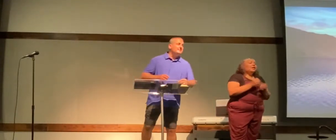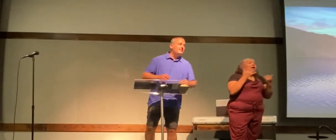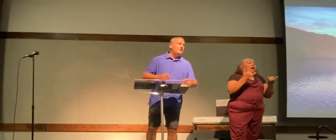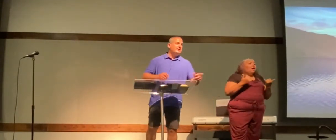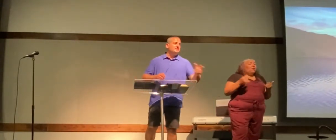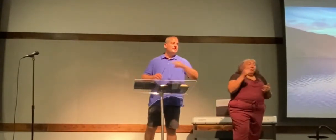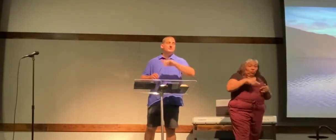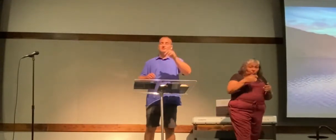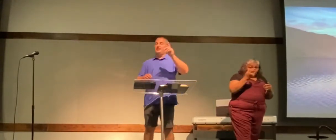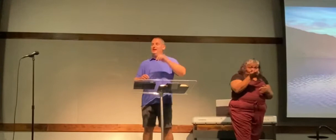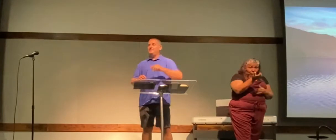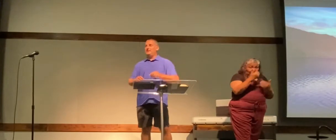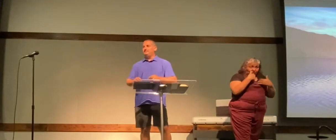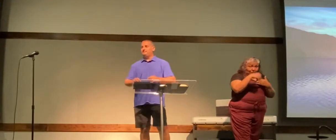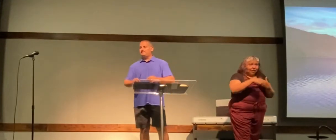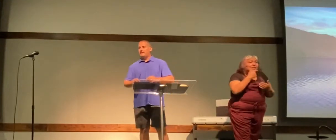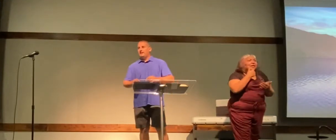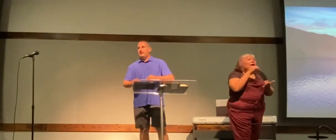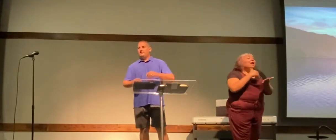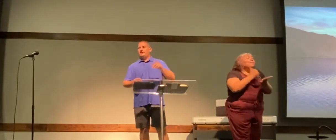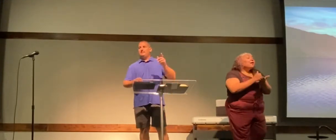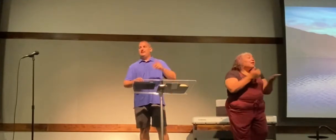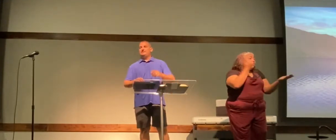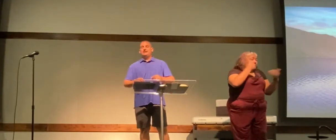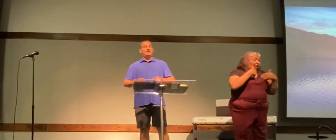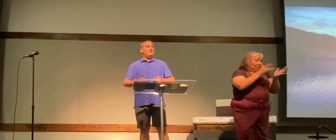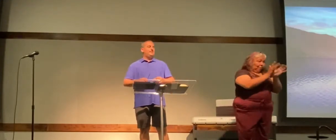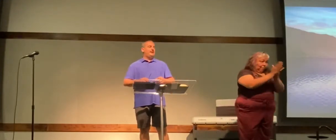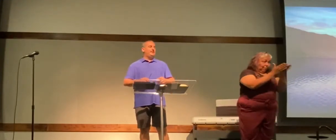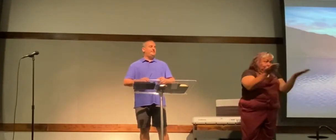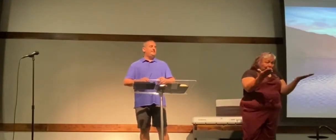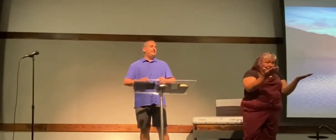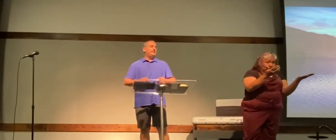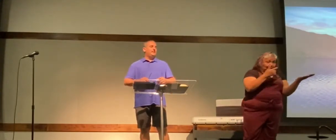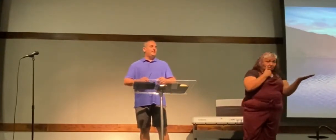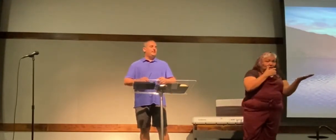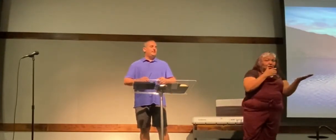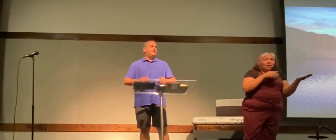got it, if you got the scripture, say amen. Amen. If you need a minute, say, give me a minute.